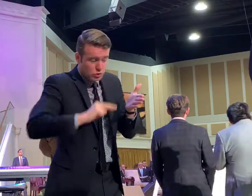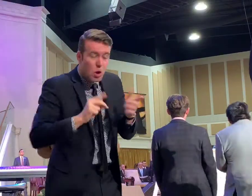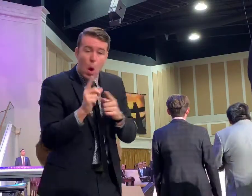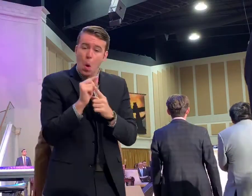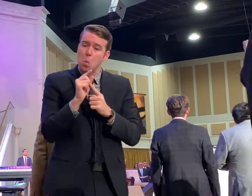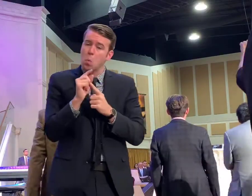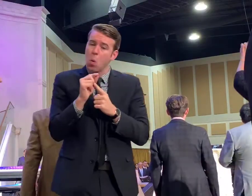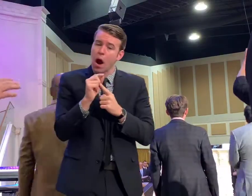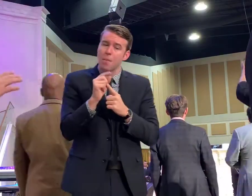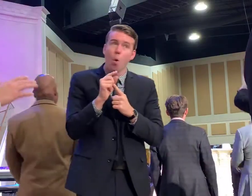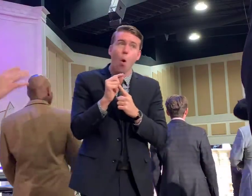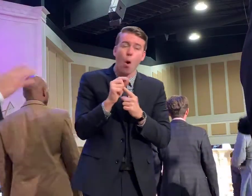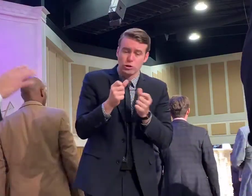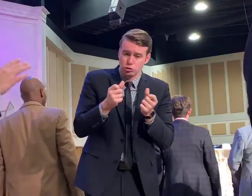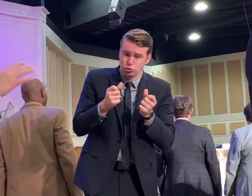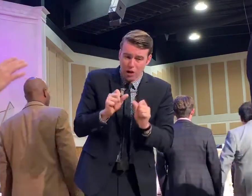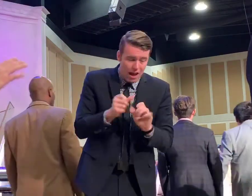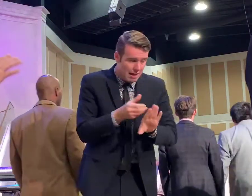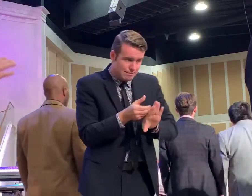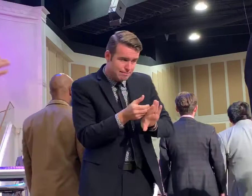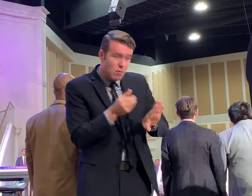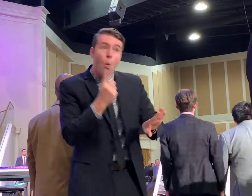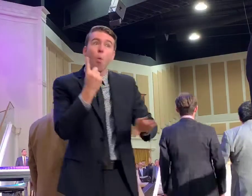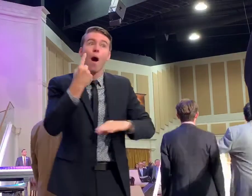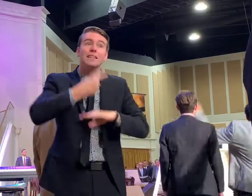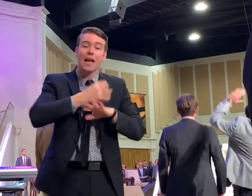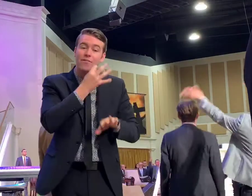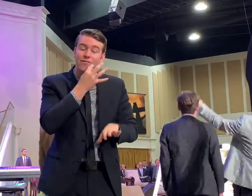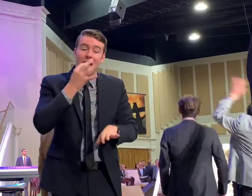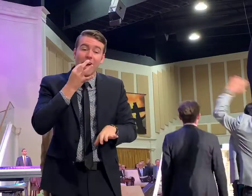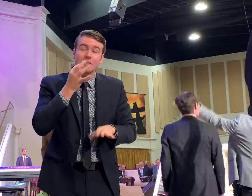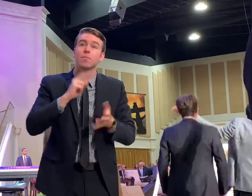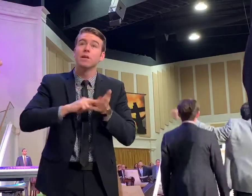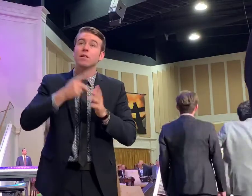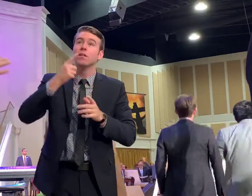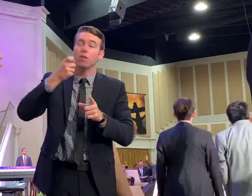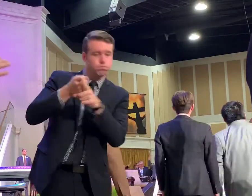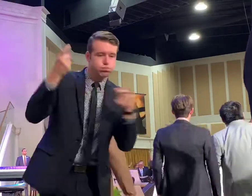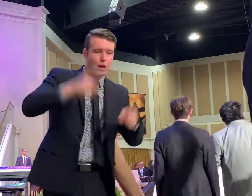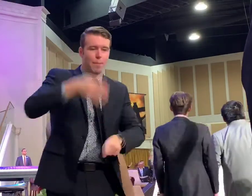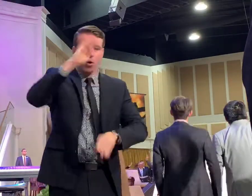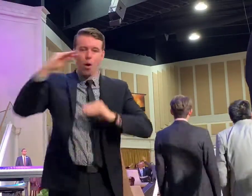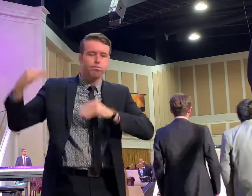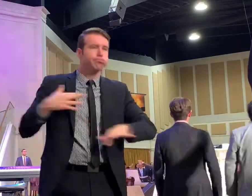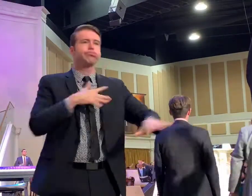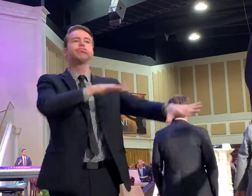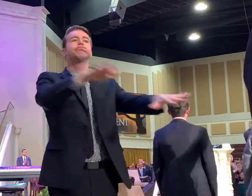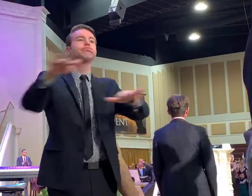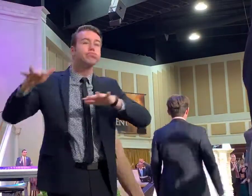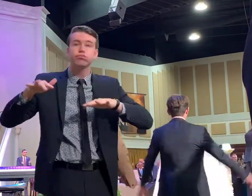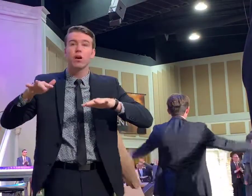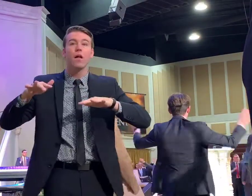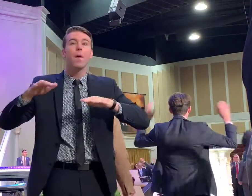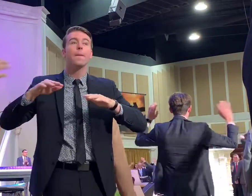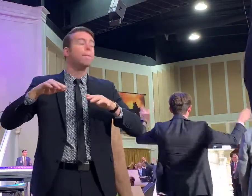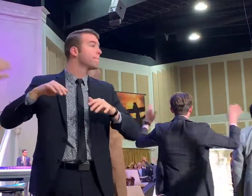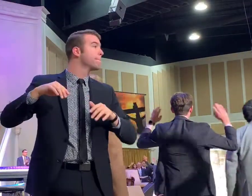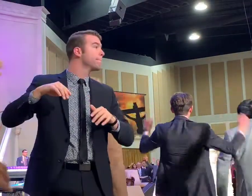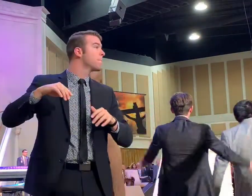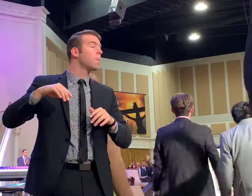one day of fasting away from sin. God's moving, and I refuse to stay